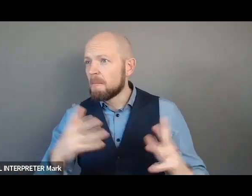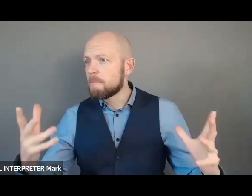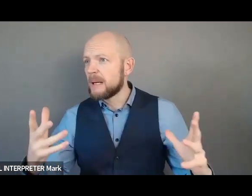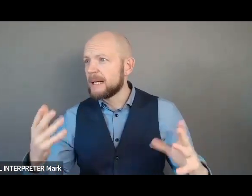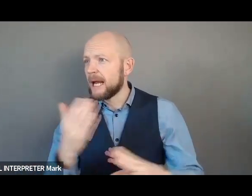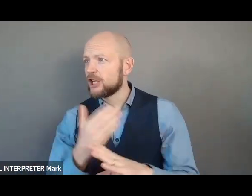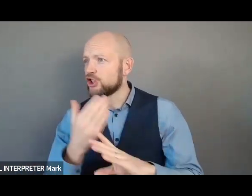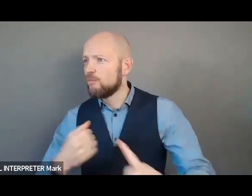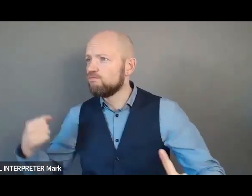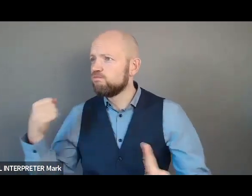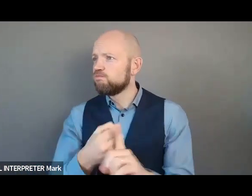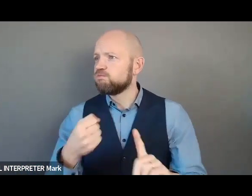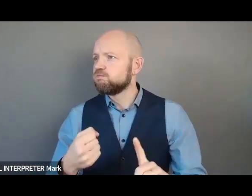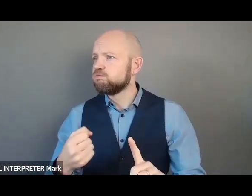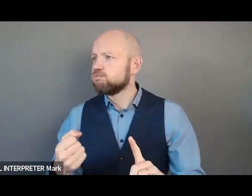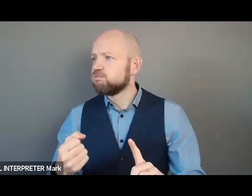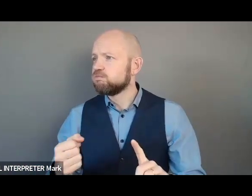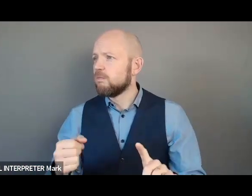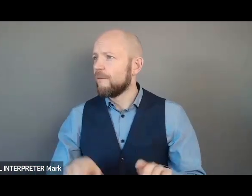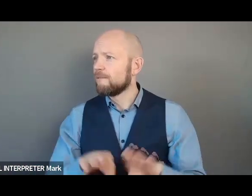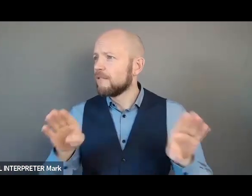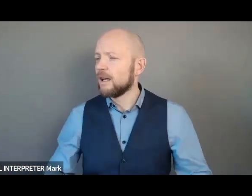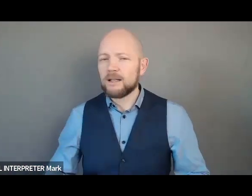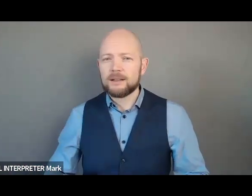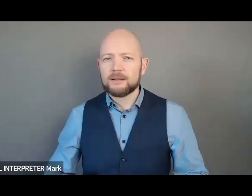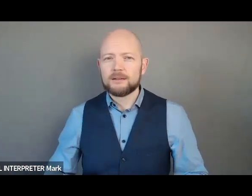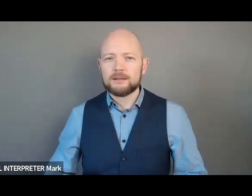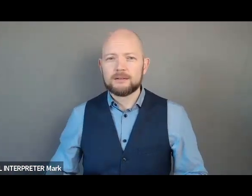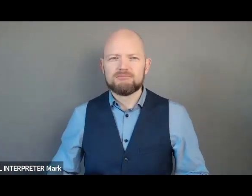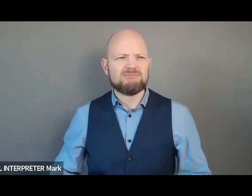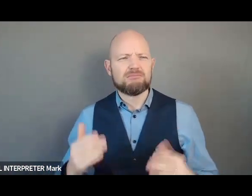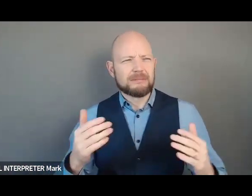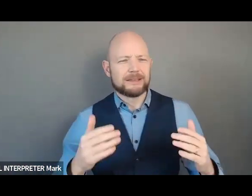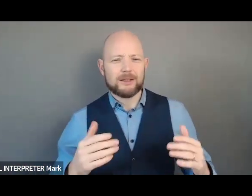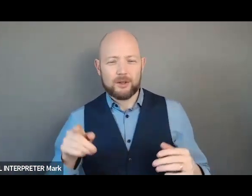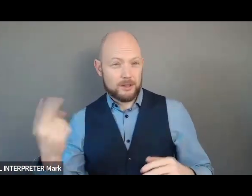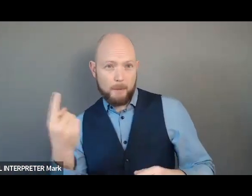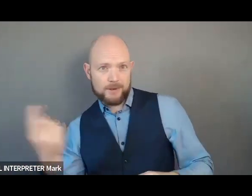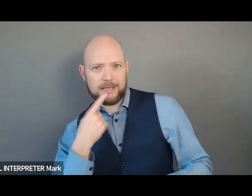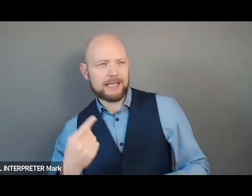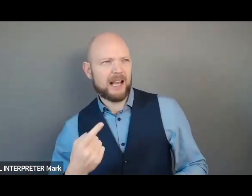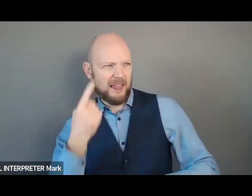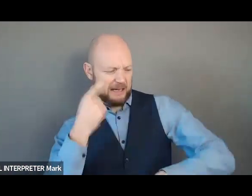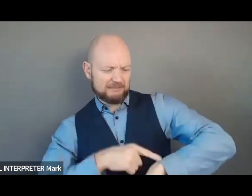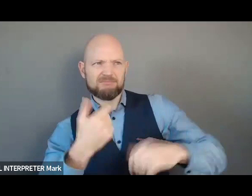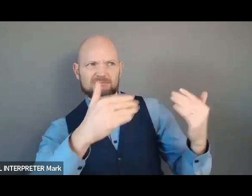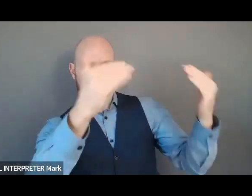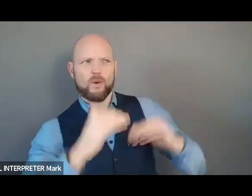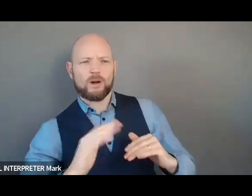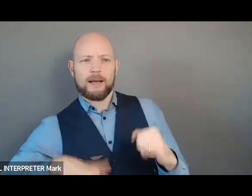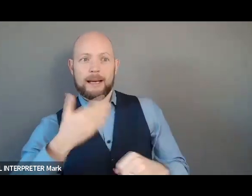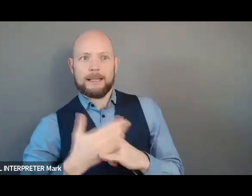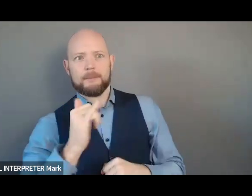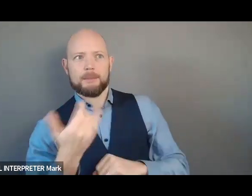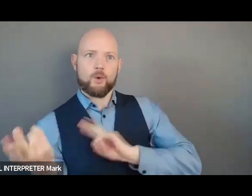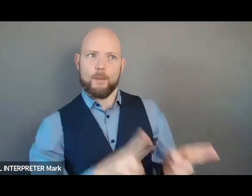to accelerate equity. I'll come in at the end on it if we have time, but why don't we do more of the... Okay, that seems a perfectly reasonable thing to do.